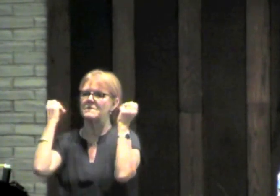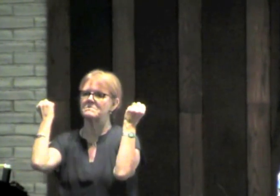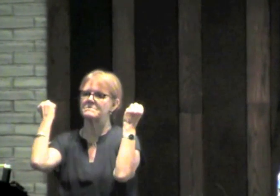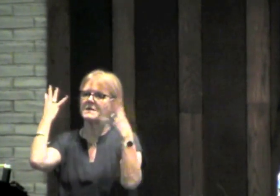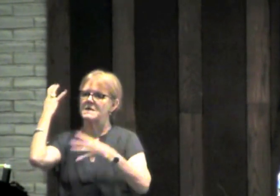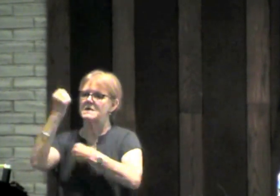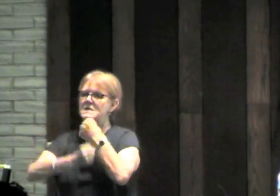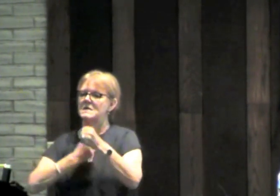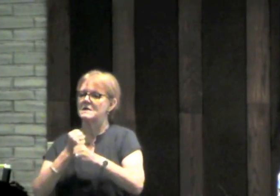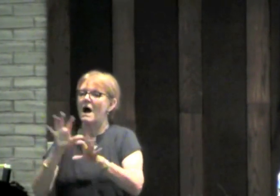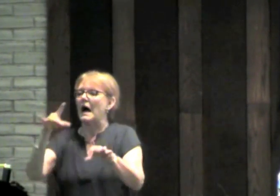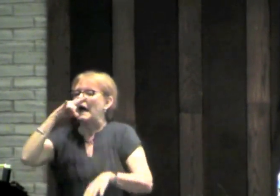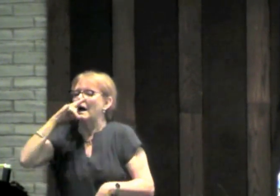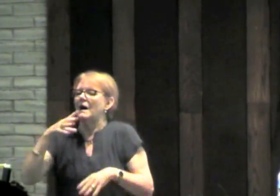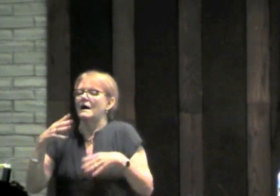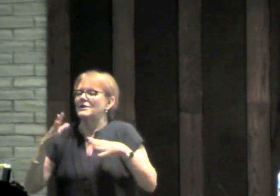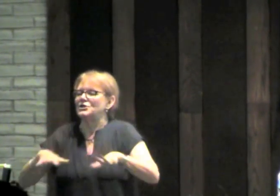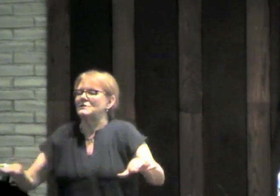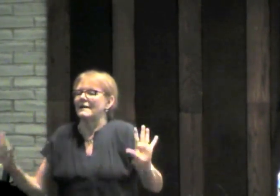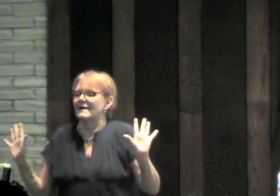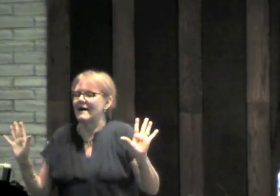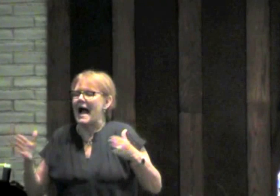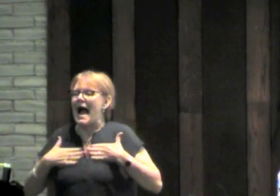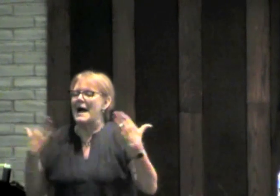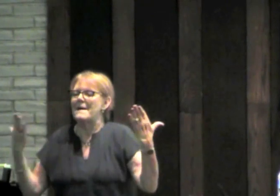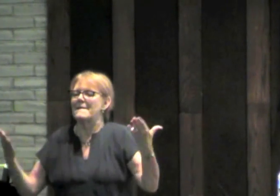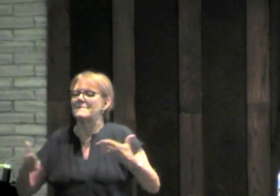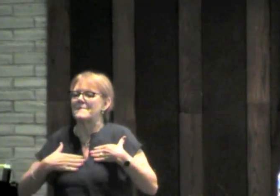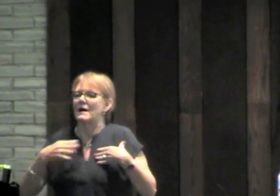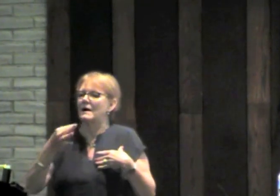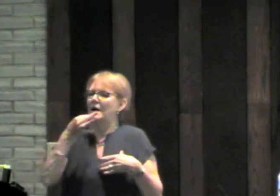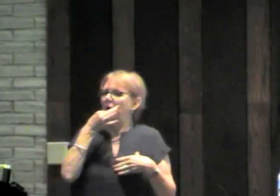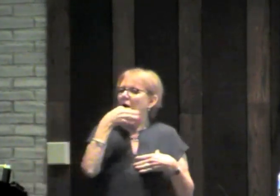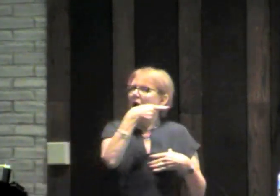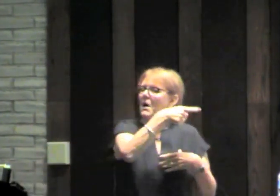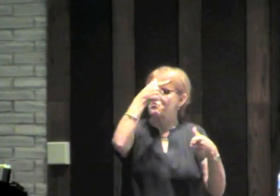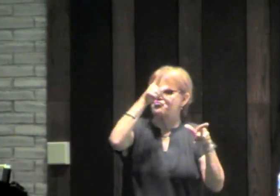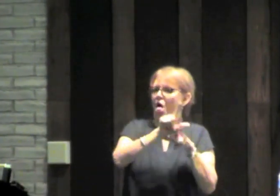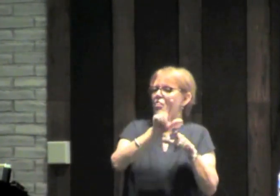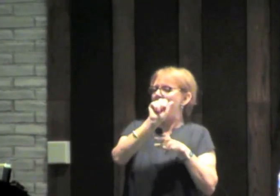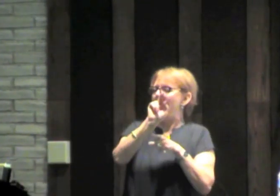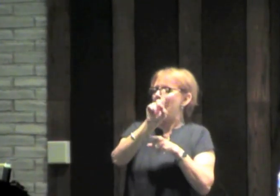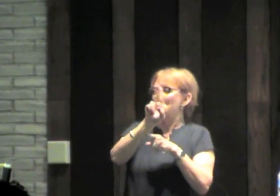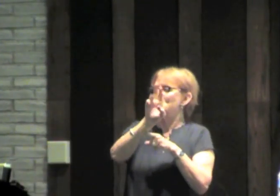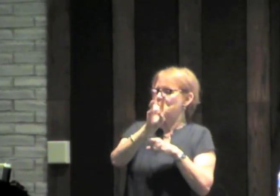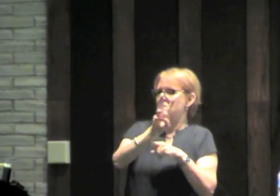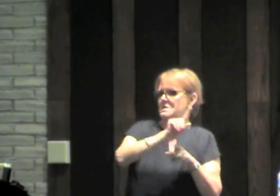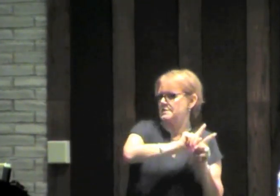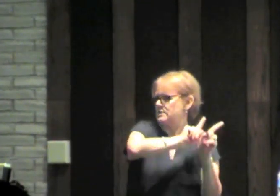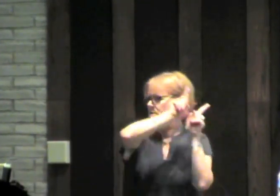by the Dutch church, and has run it for many years. The children are overjoyed to be there.